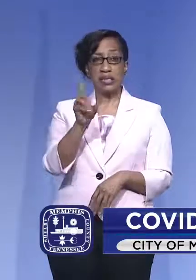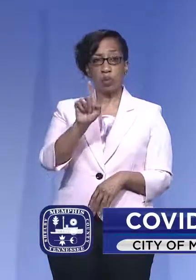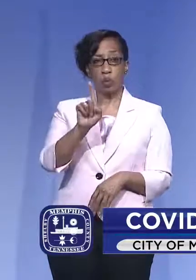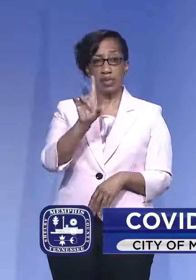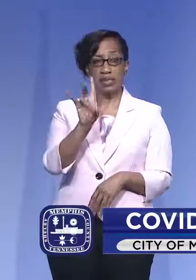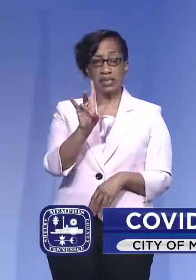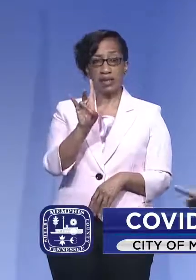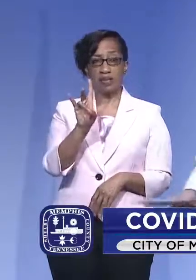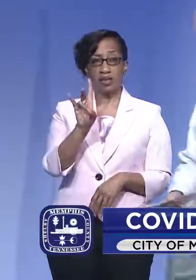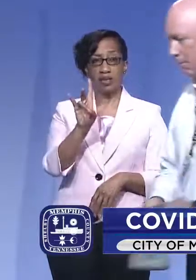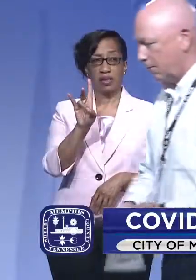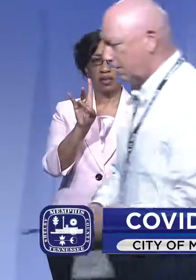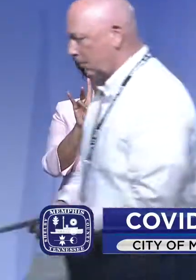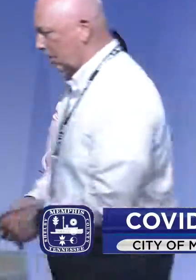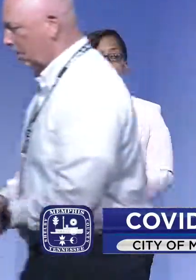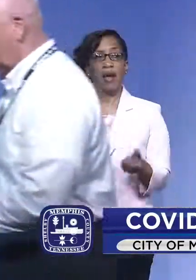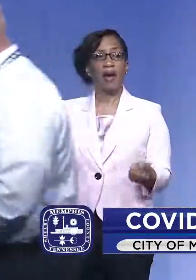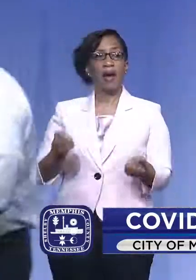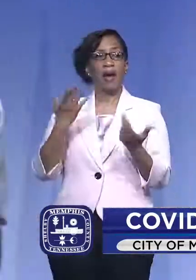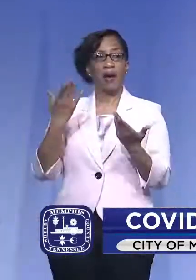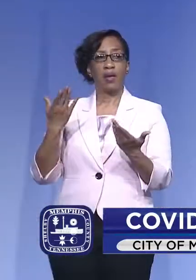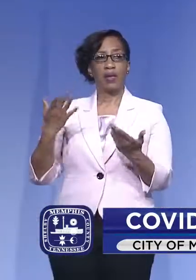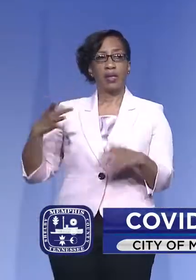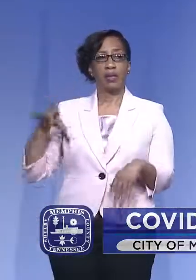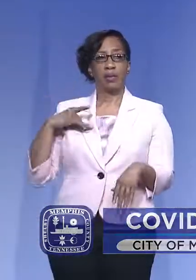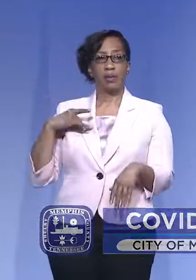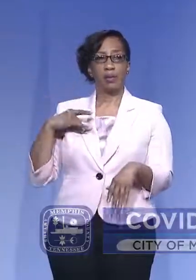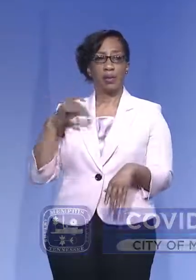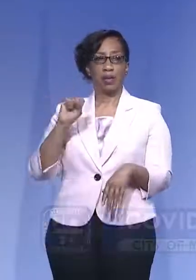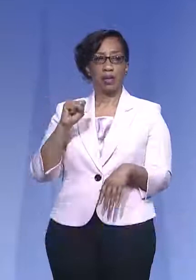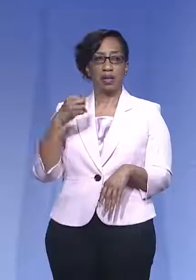been found in Shelby County thus far?